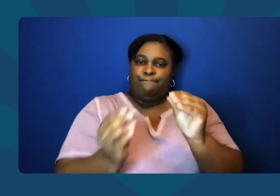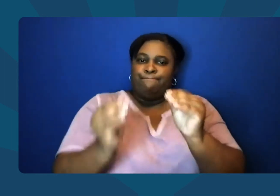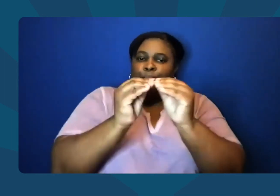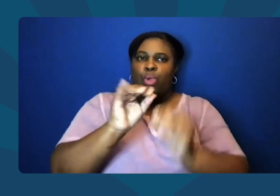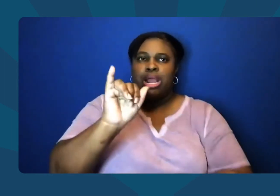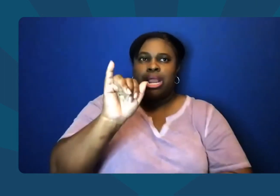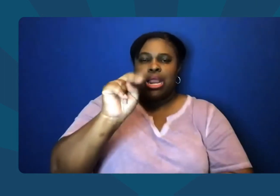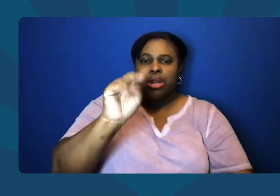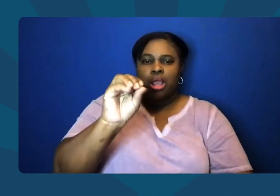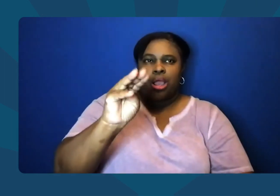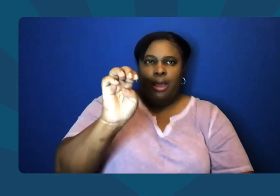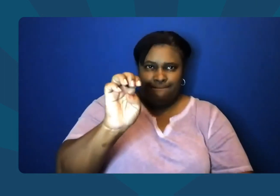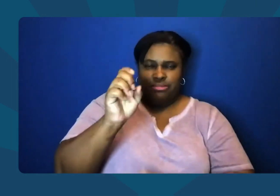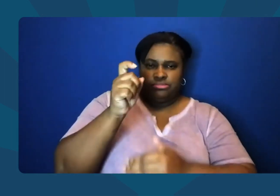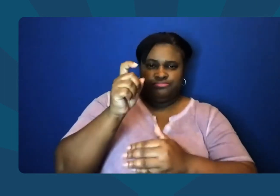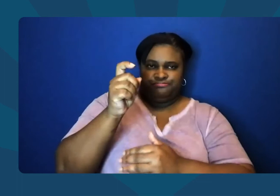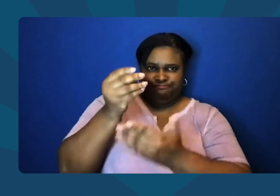possession.